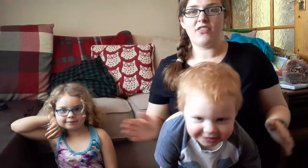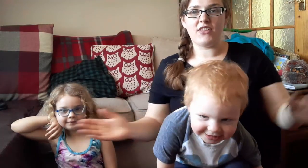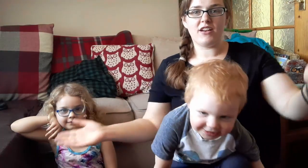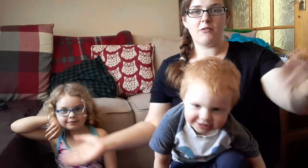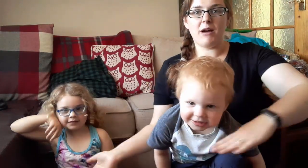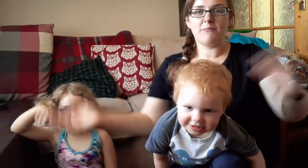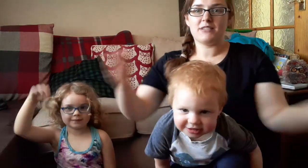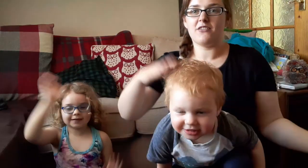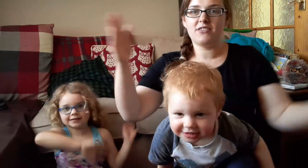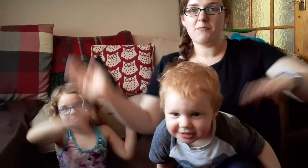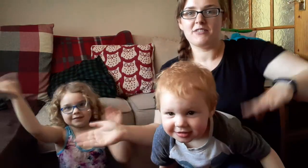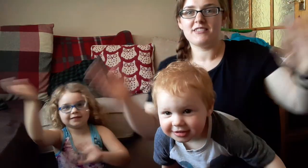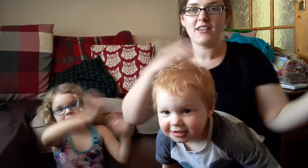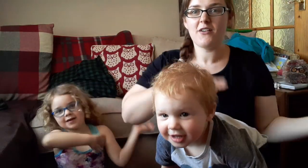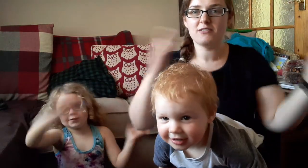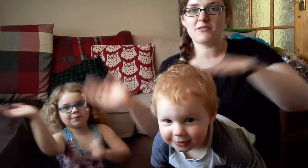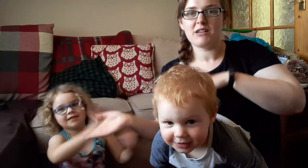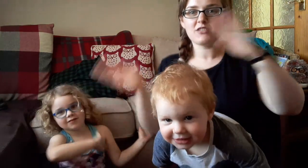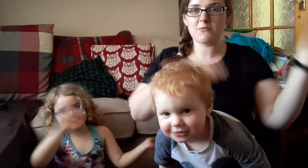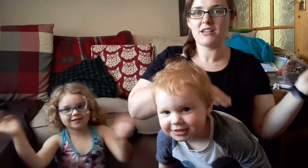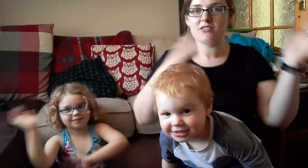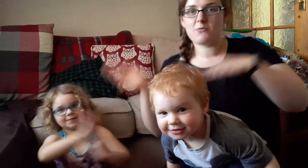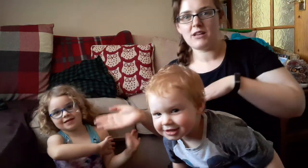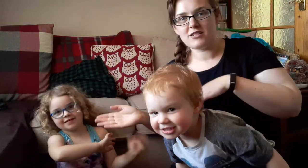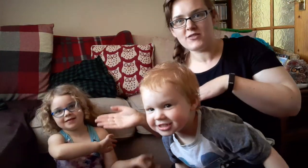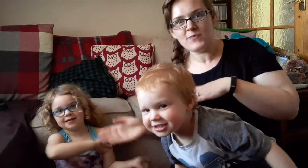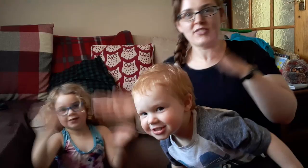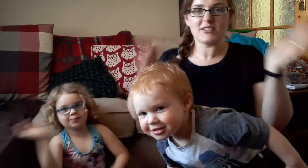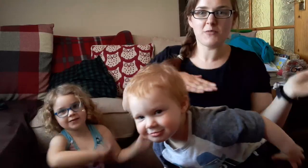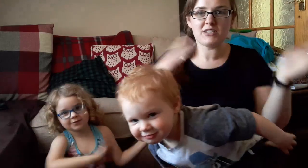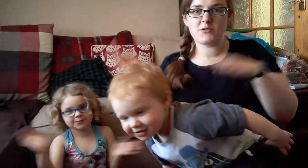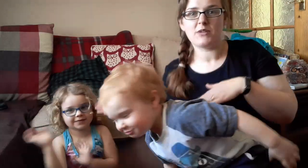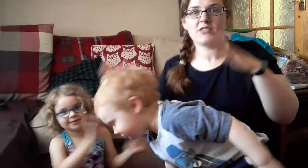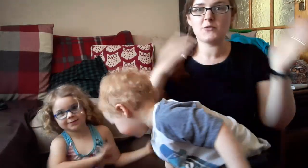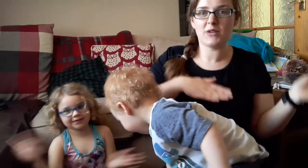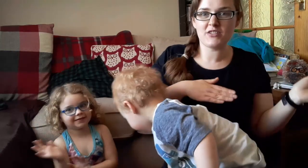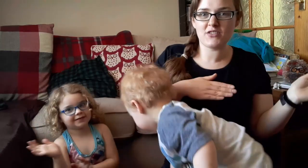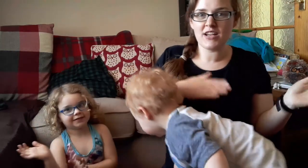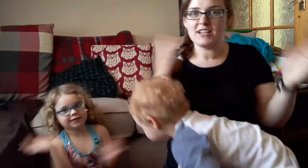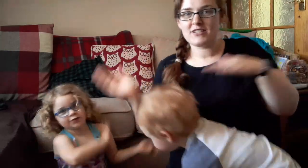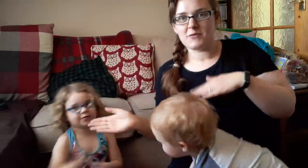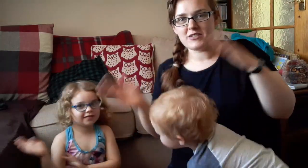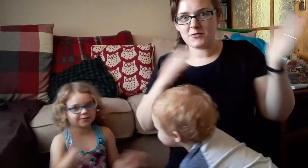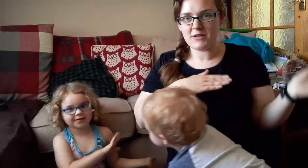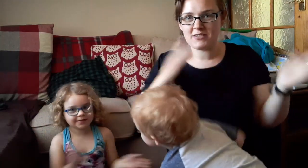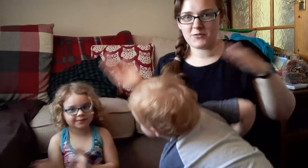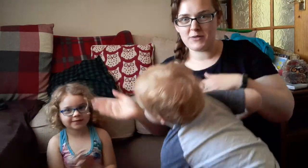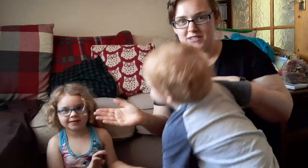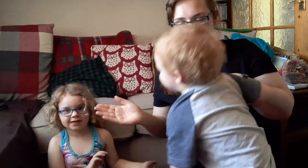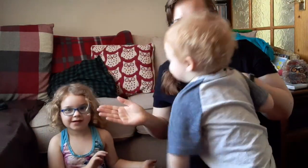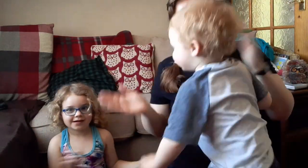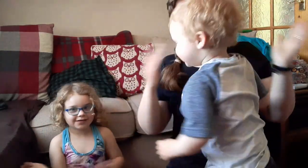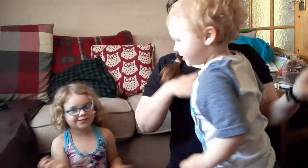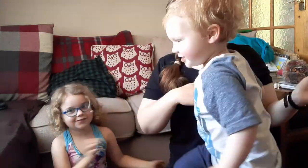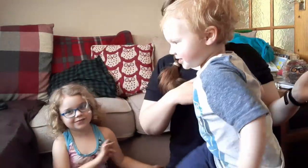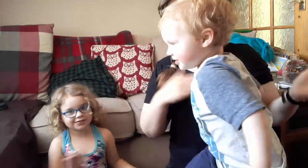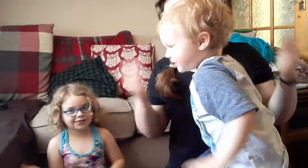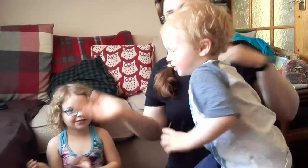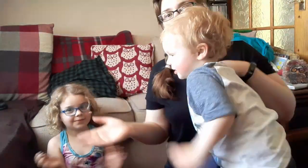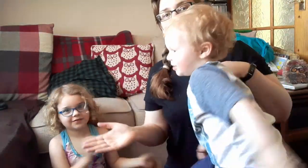The wipers on the bus go swish, swish, swish, swish, swish, swish, swish, swish, swish. The wipers on the bus